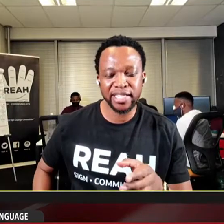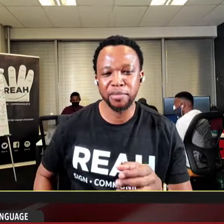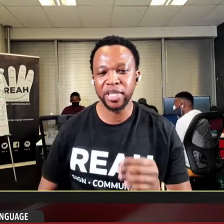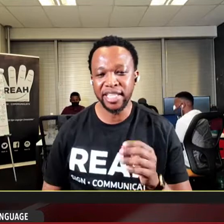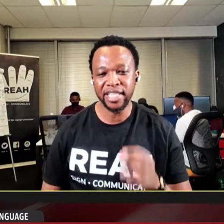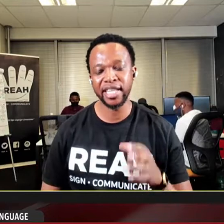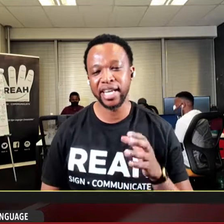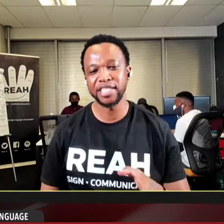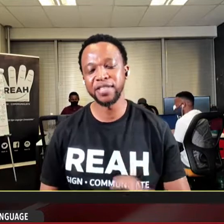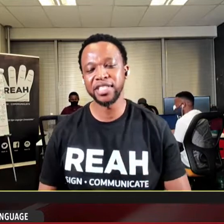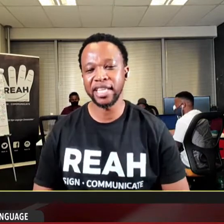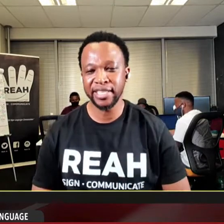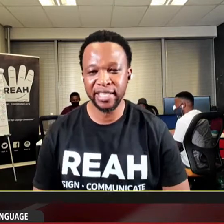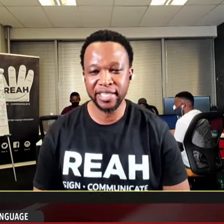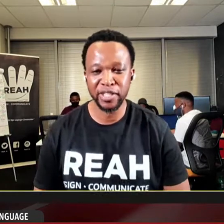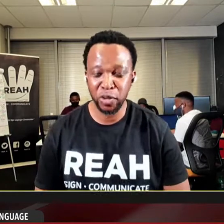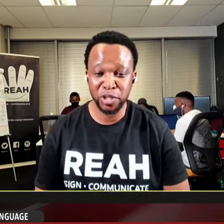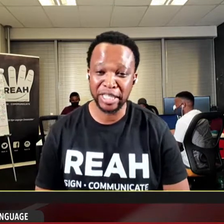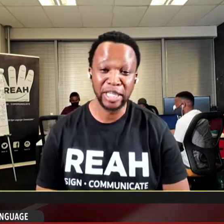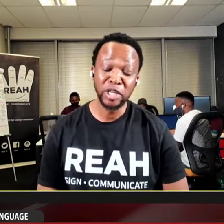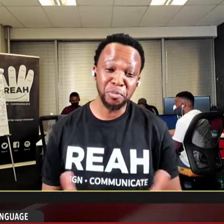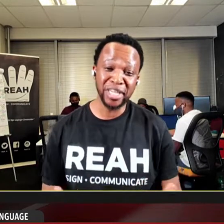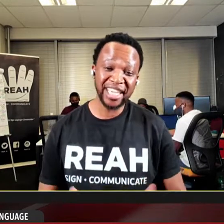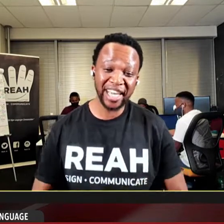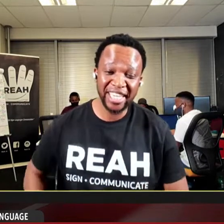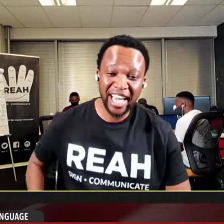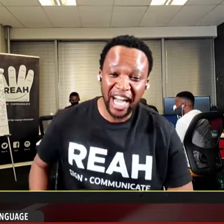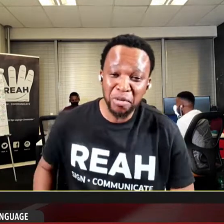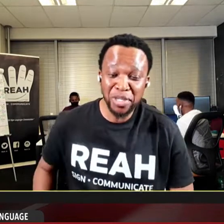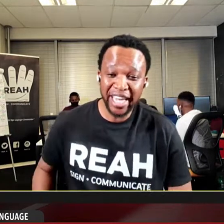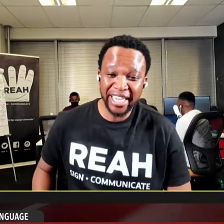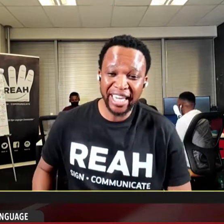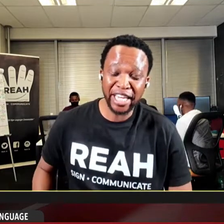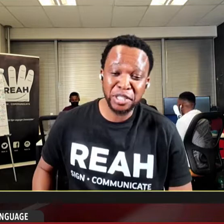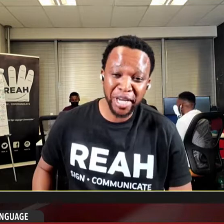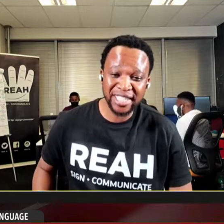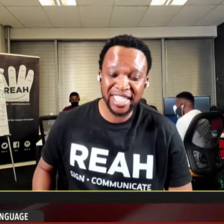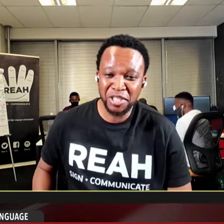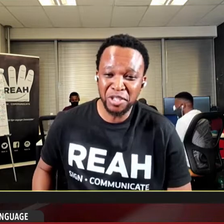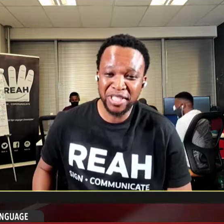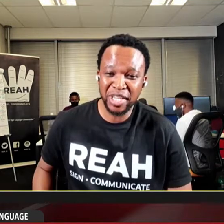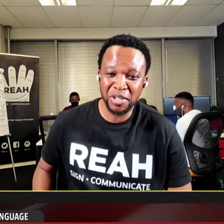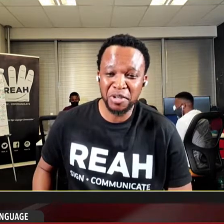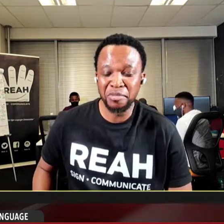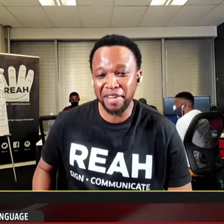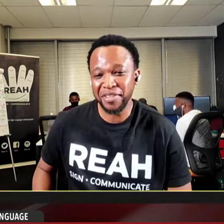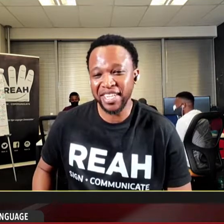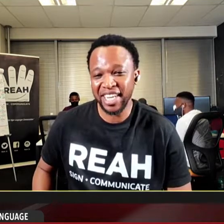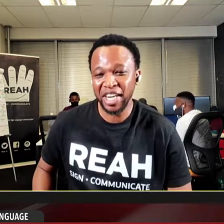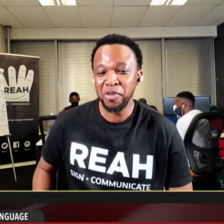are right, Thabo. It is an artificial intelligence solution. So basically, I will then expect that